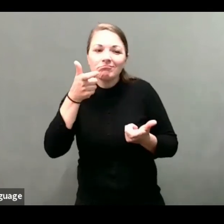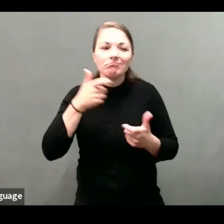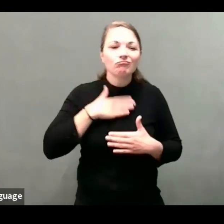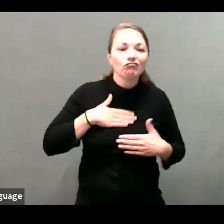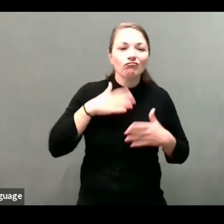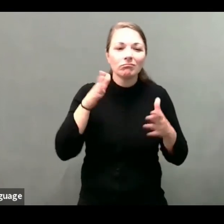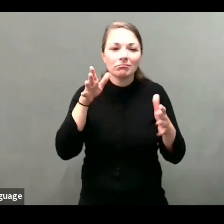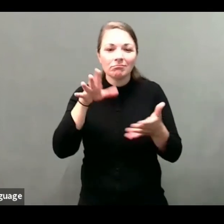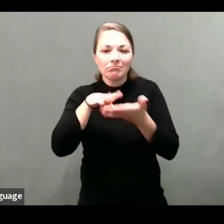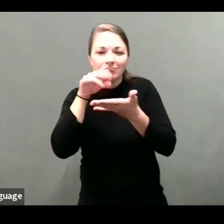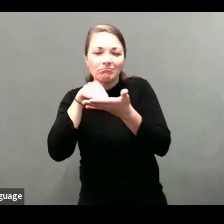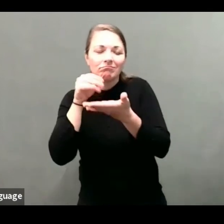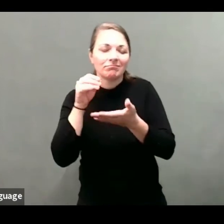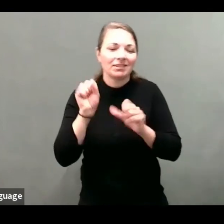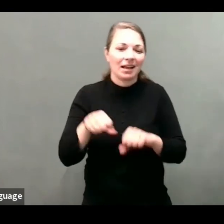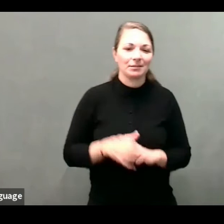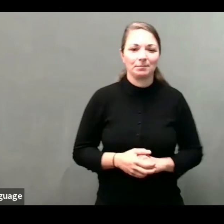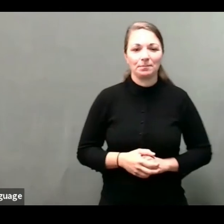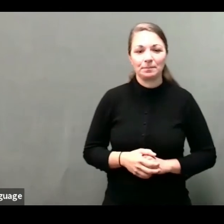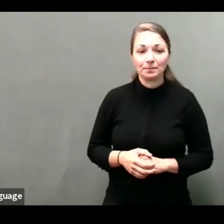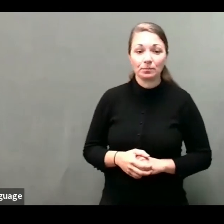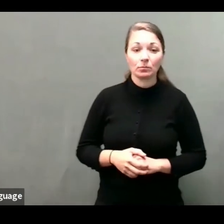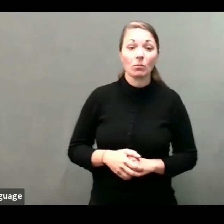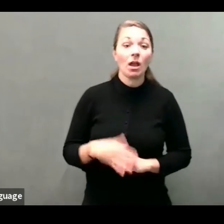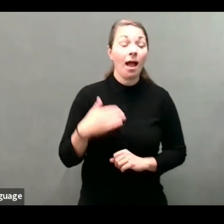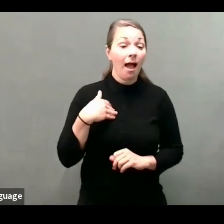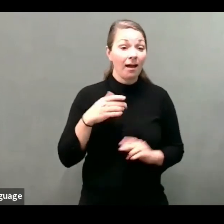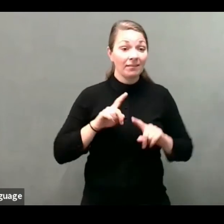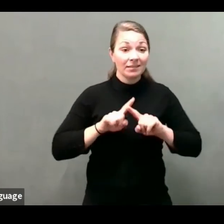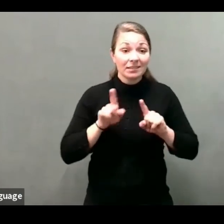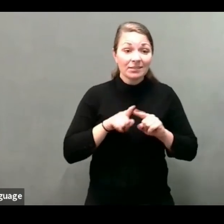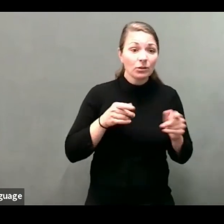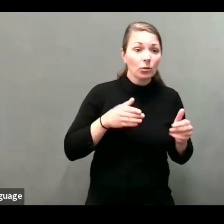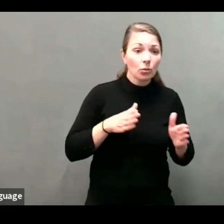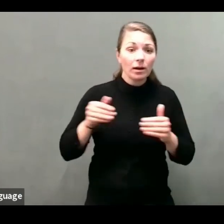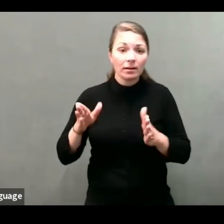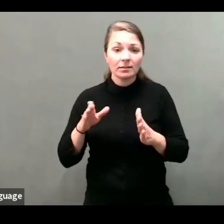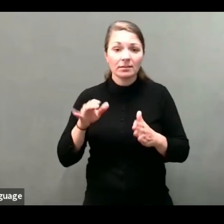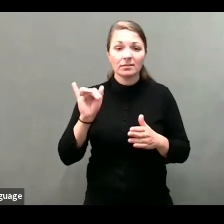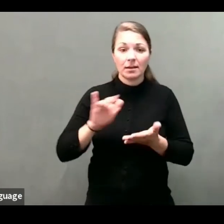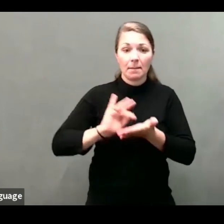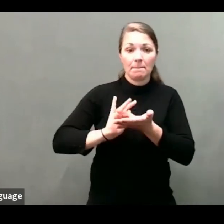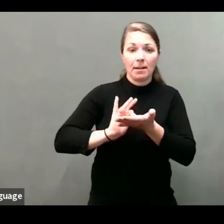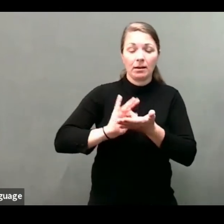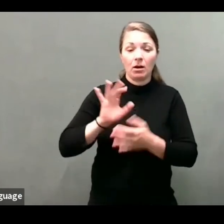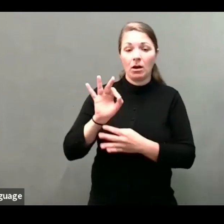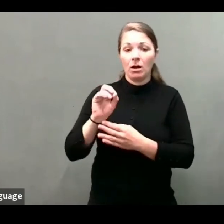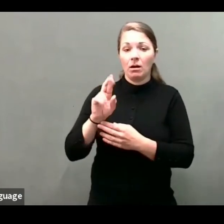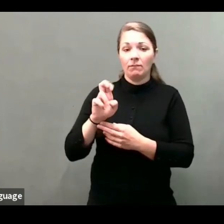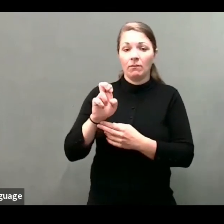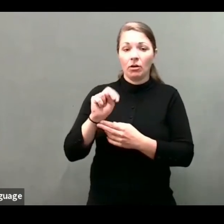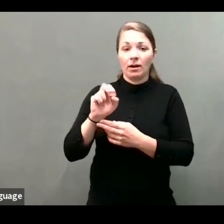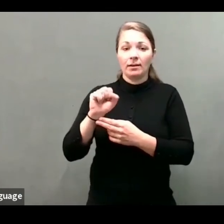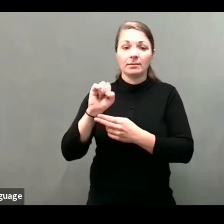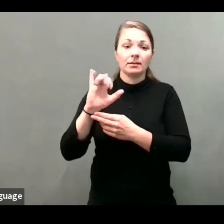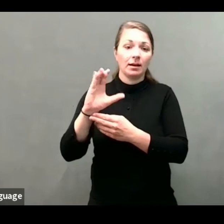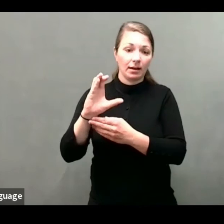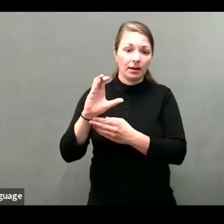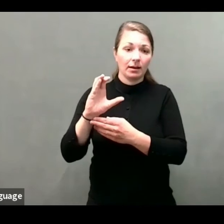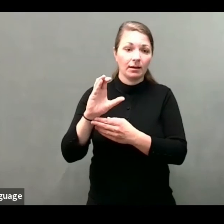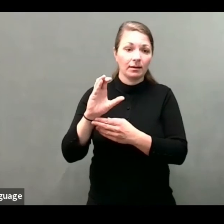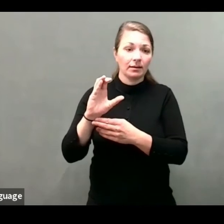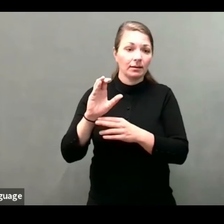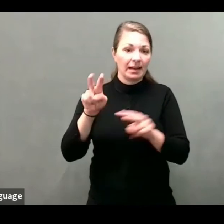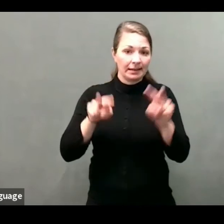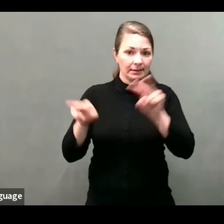So there are a bunch of different ways that the medical forensic exam can be divided up. This is the way that works best in my